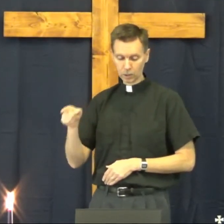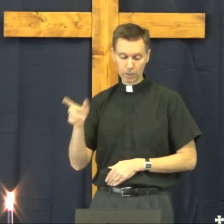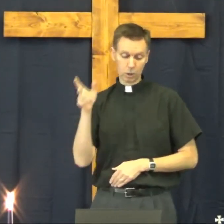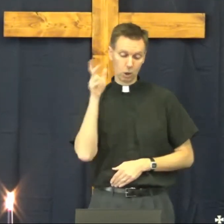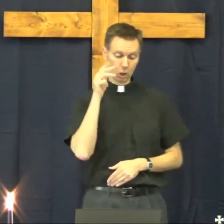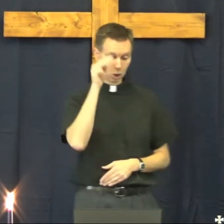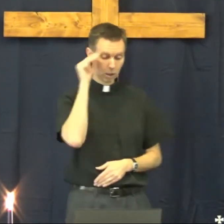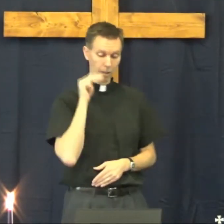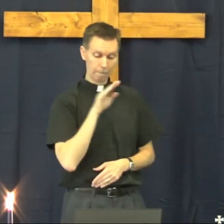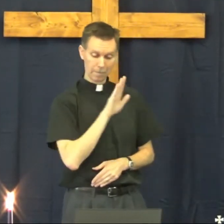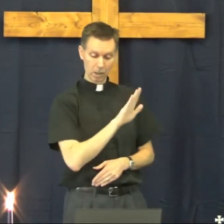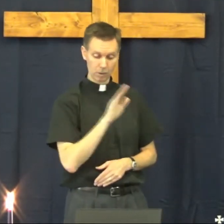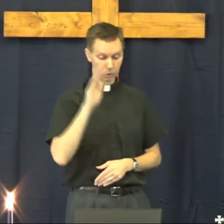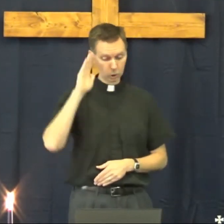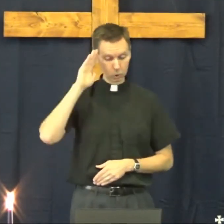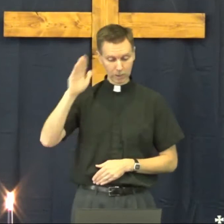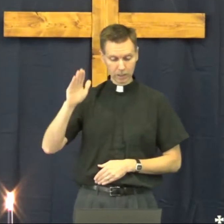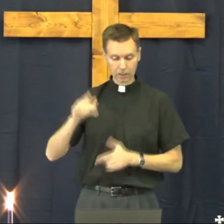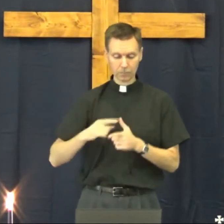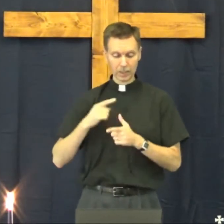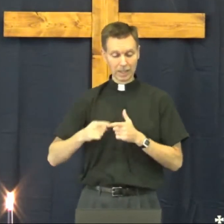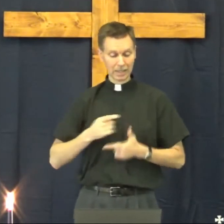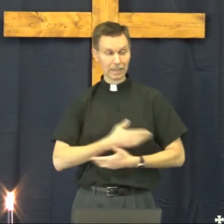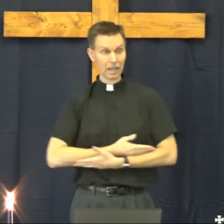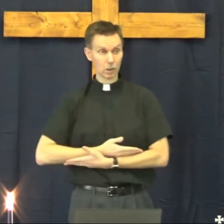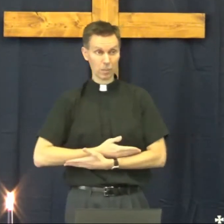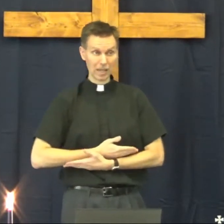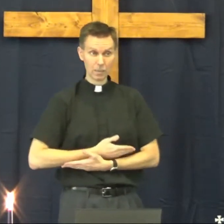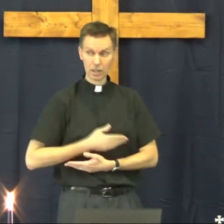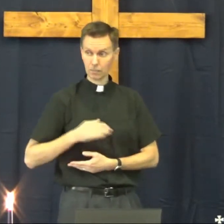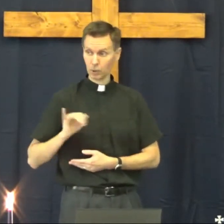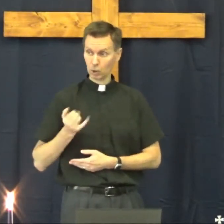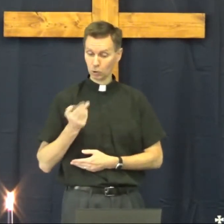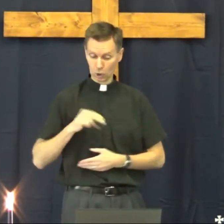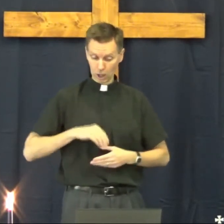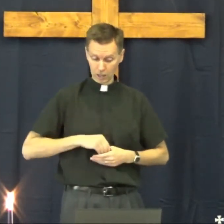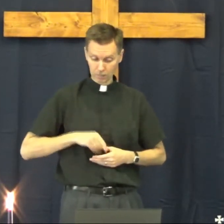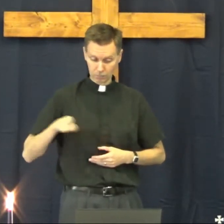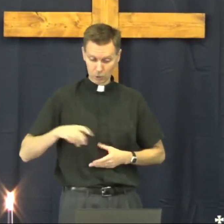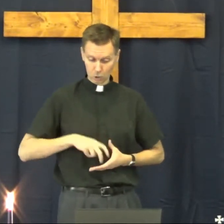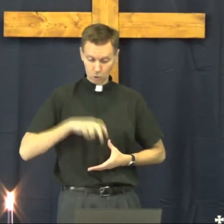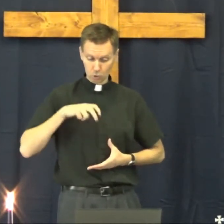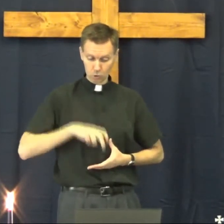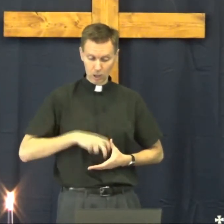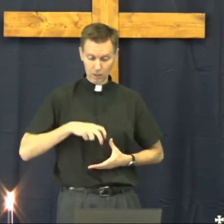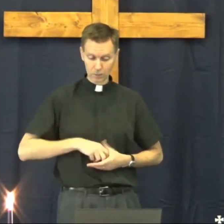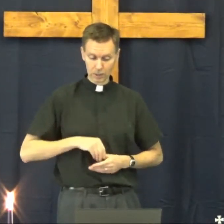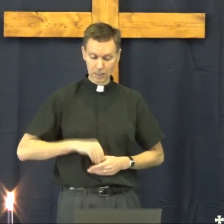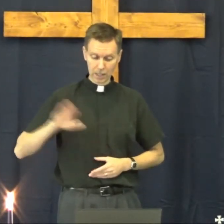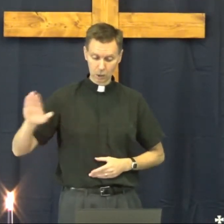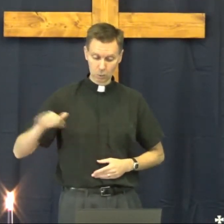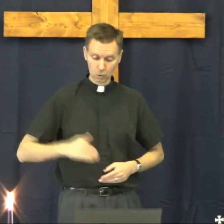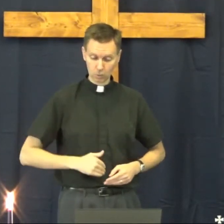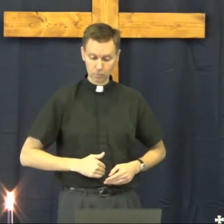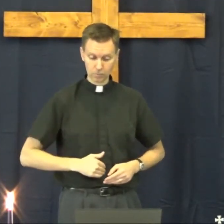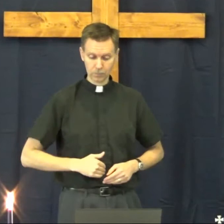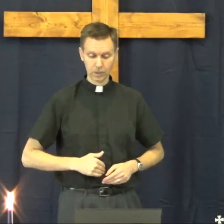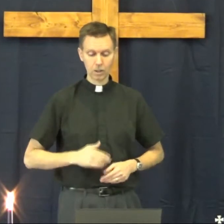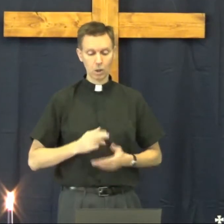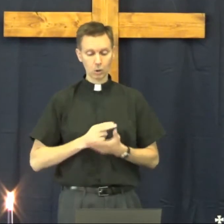Elizabeth heard Mary's greeting, and then the baby, John, jumped in her womb. The